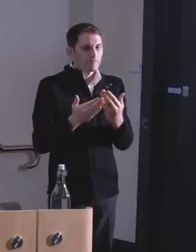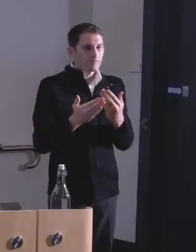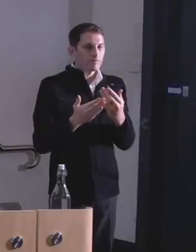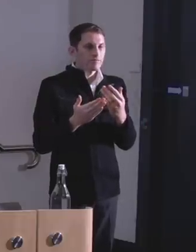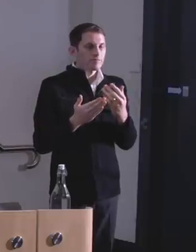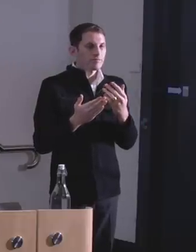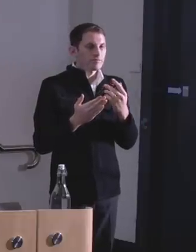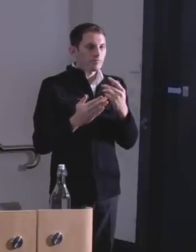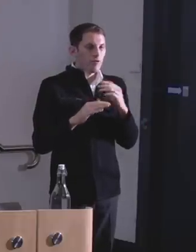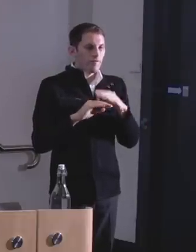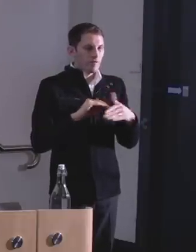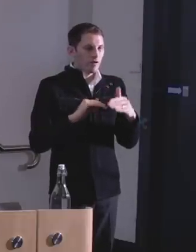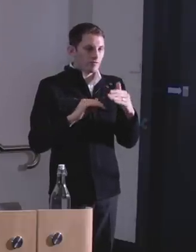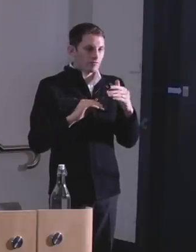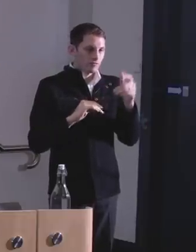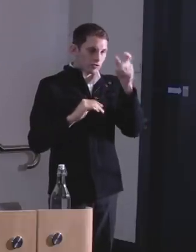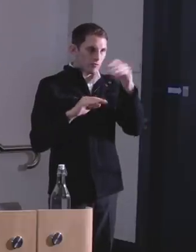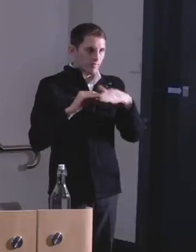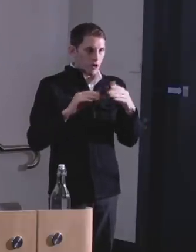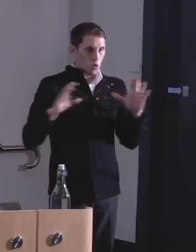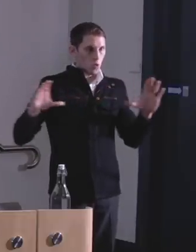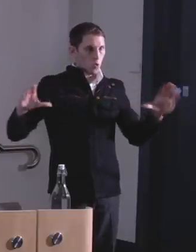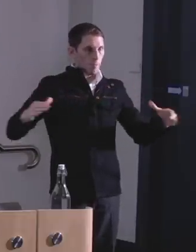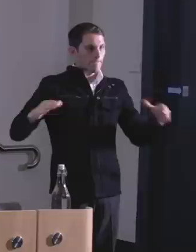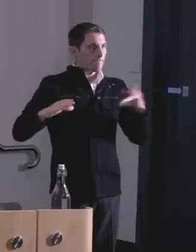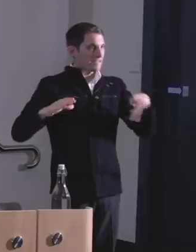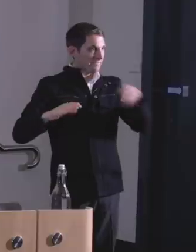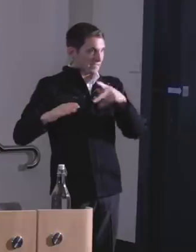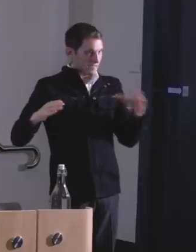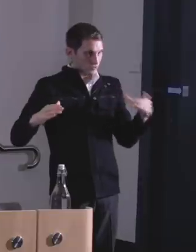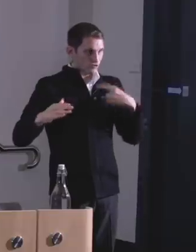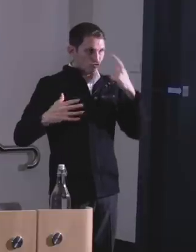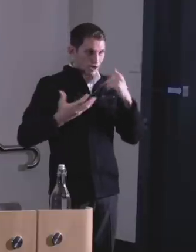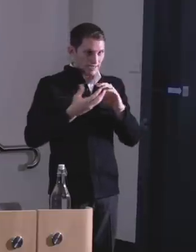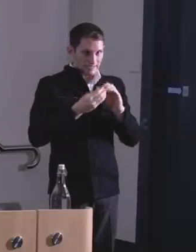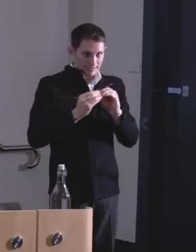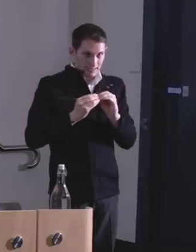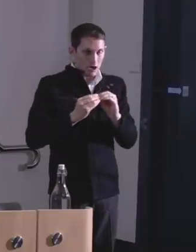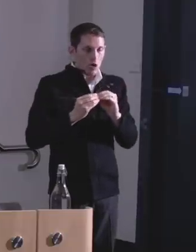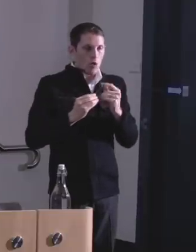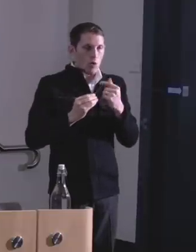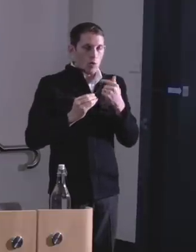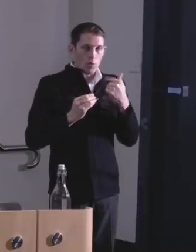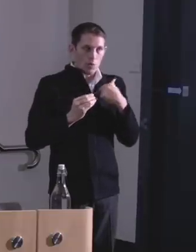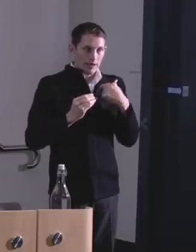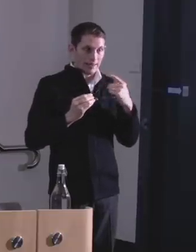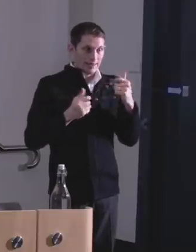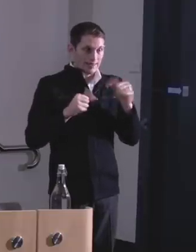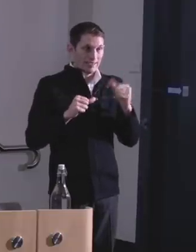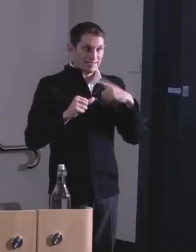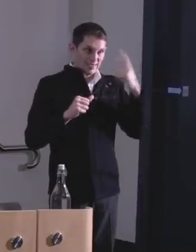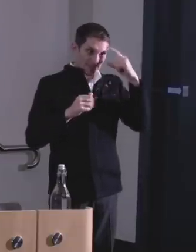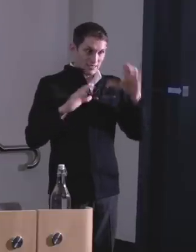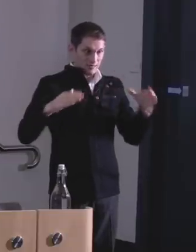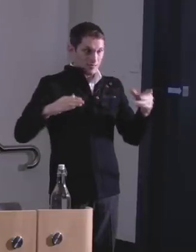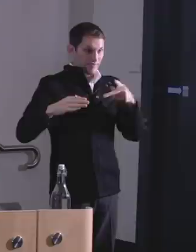to the whole concept of the Blue Pacific, we actually have to ensure that we expand that